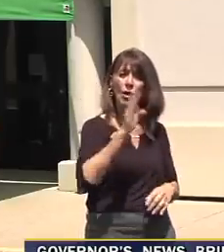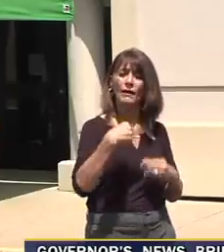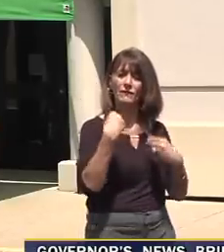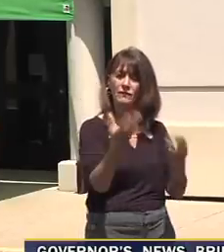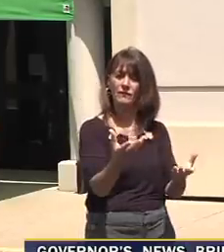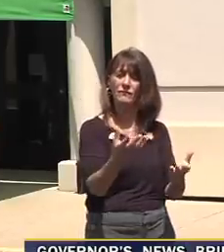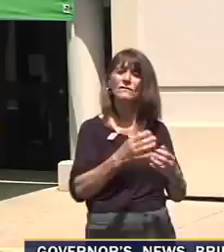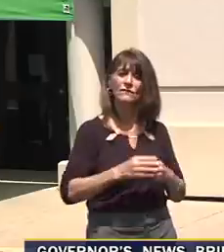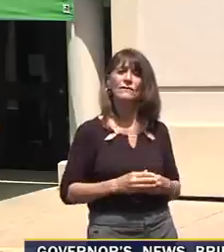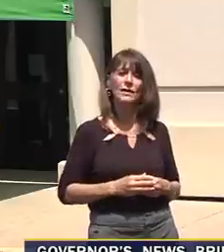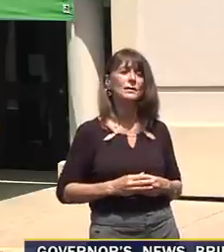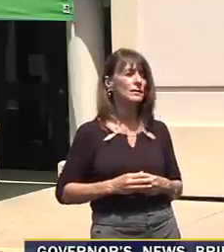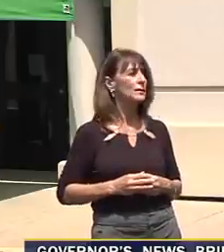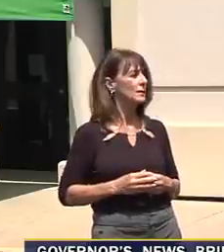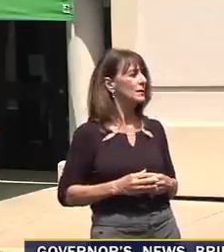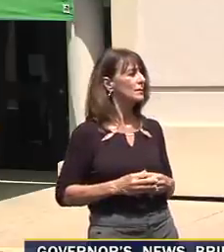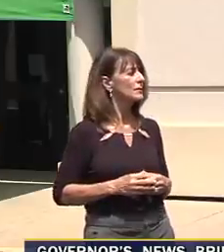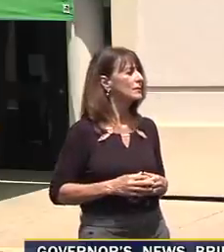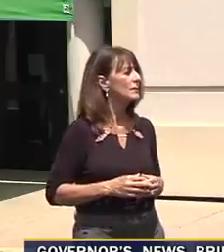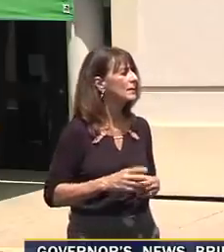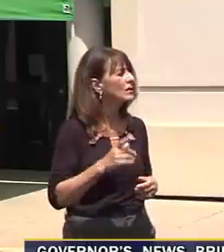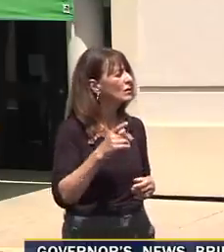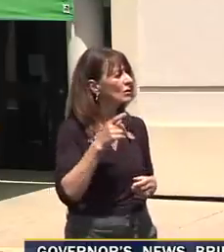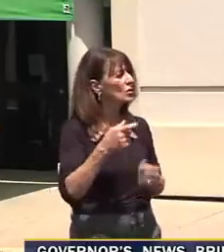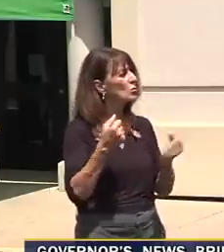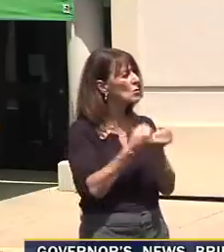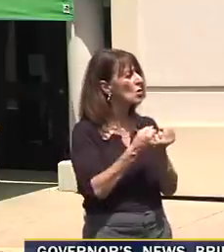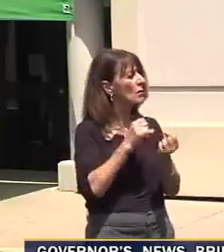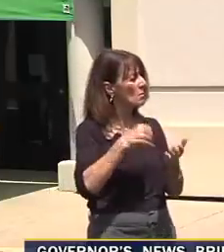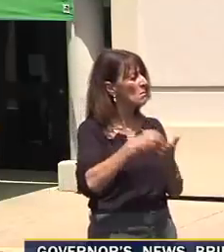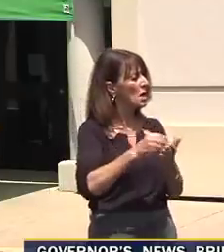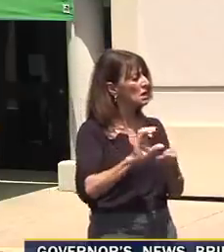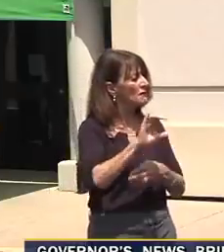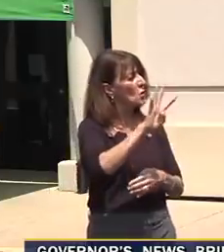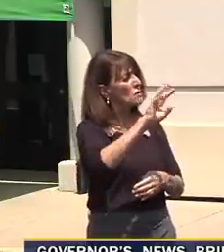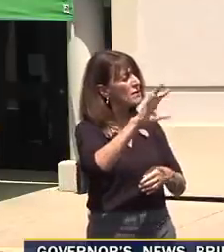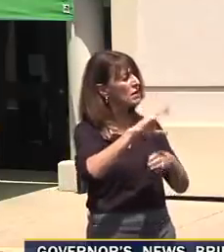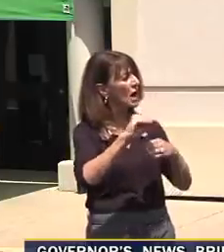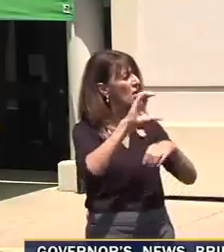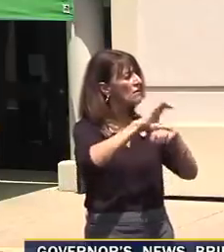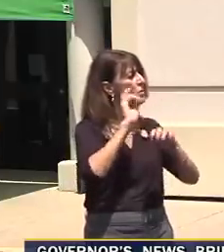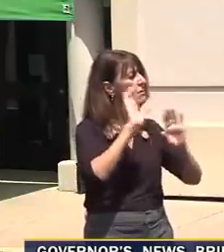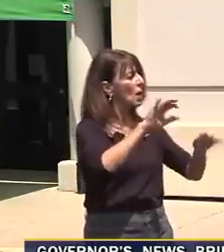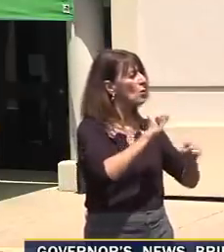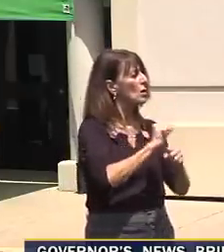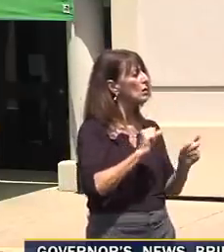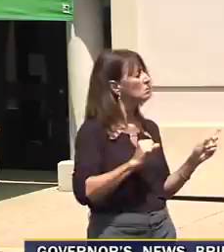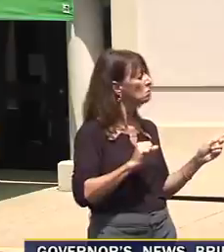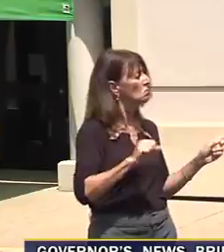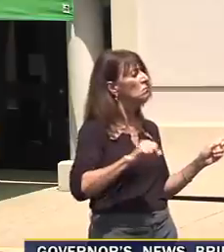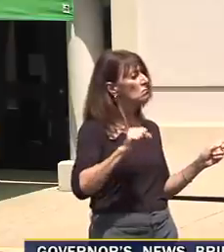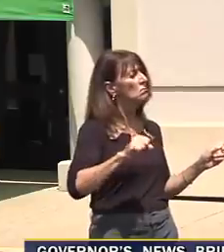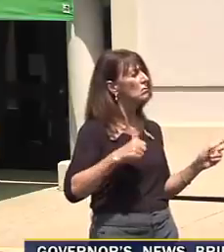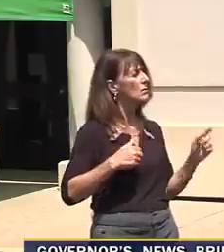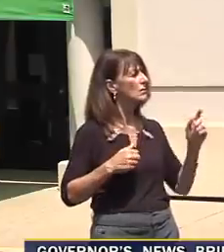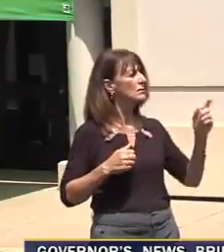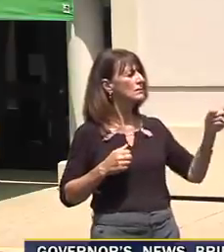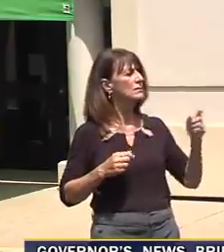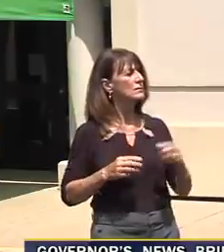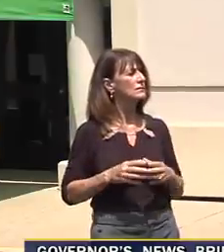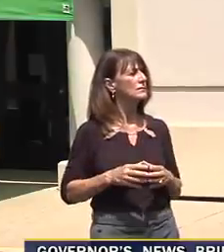$450 is the current plan. And you support that? I think that makes a lot of sense. What about for people who